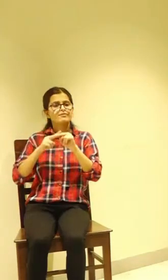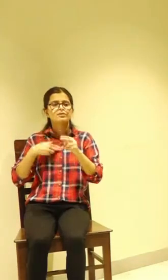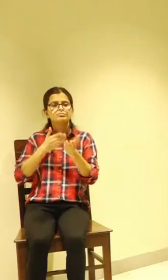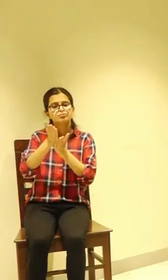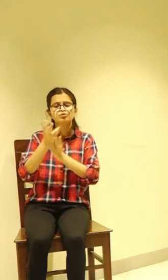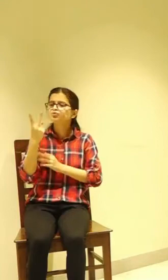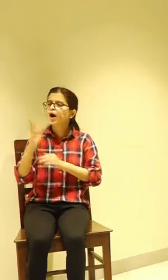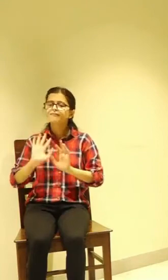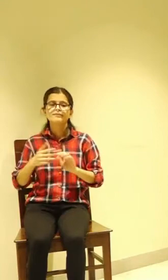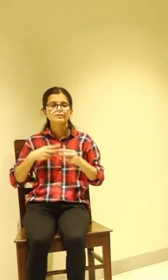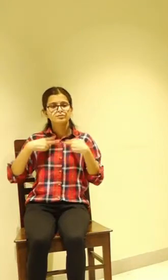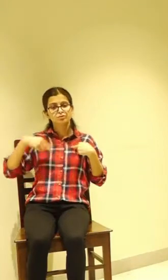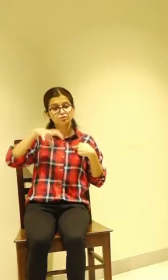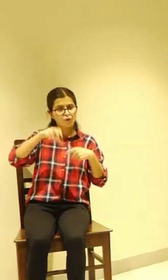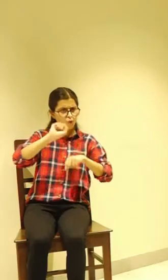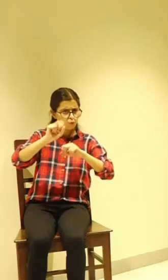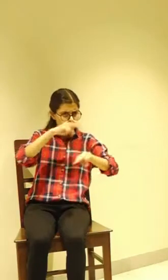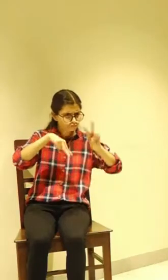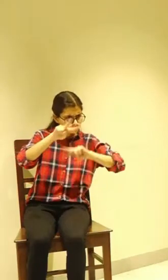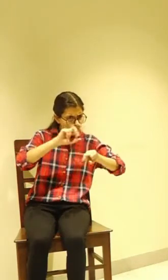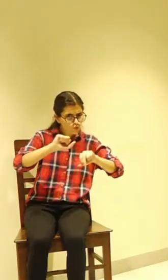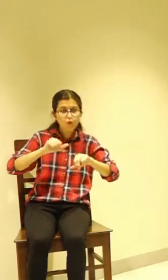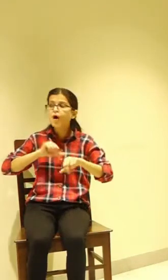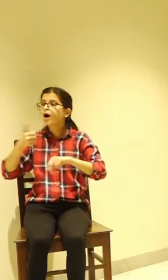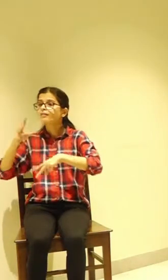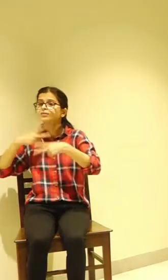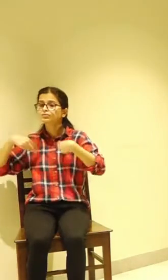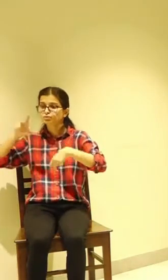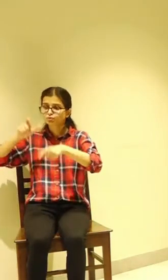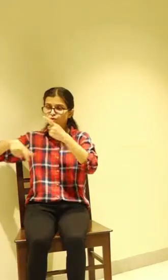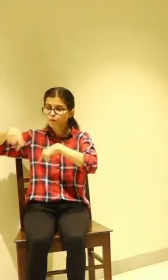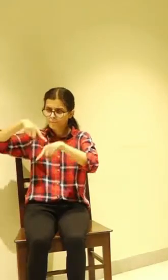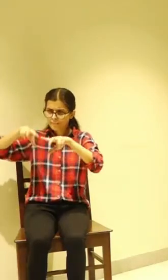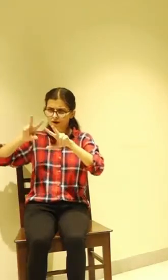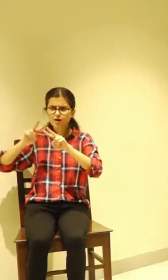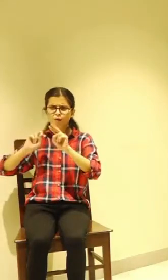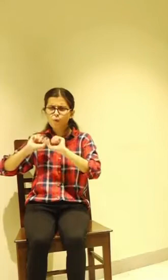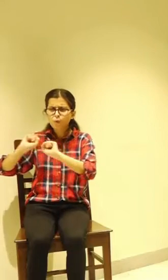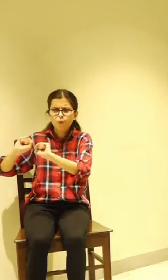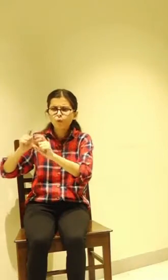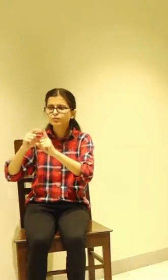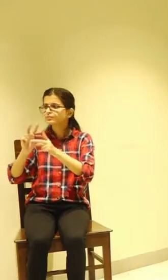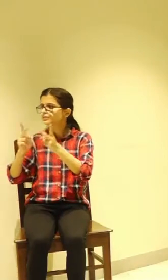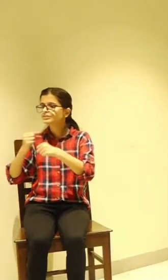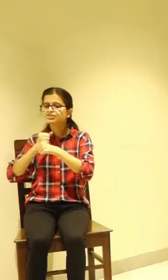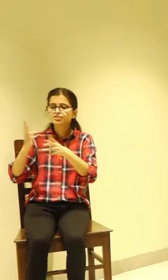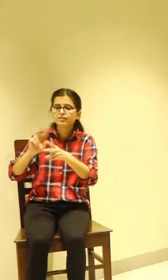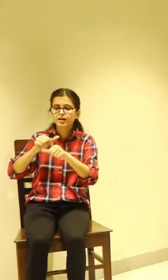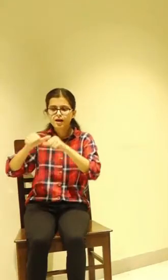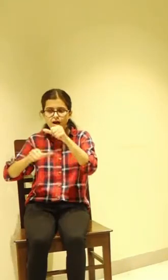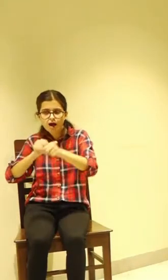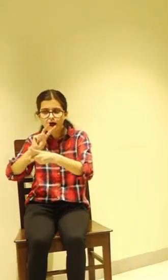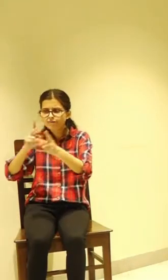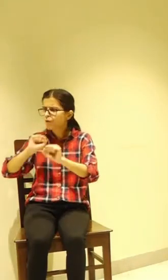where you have judicial review which will not engage and your judicial review which will use generalized words to invalidate regulations without